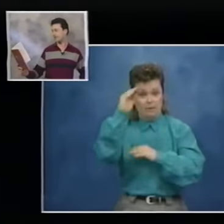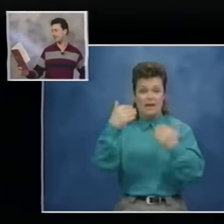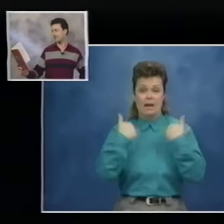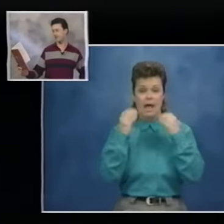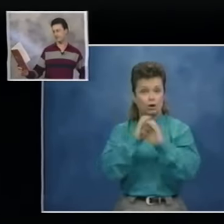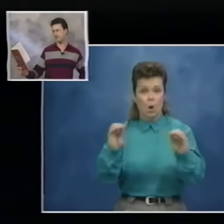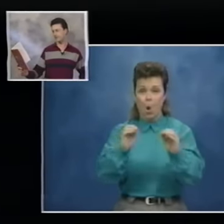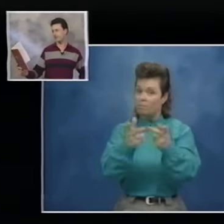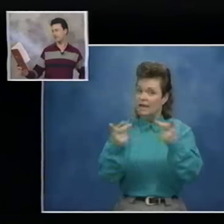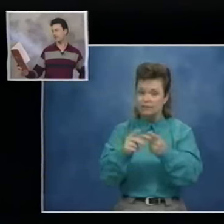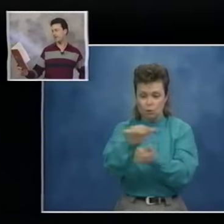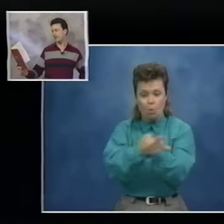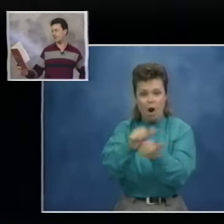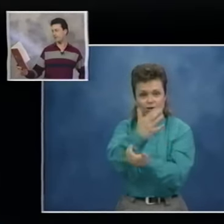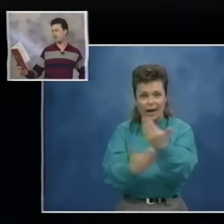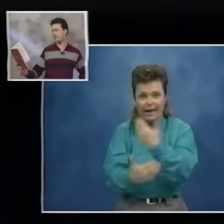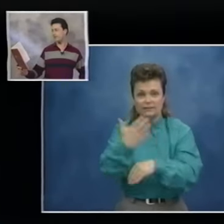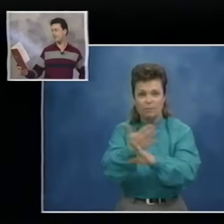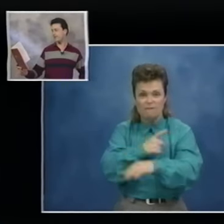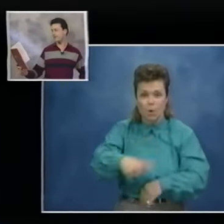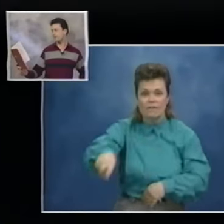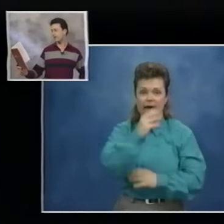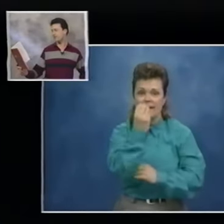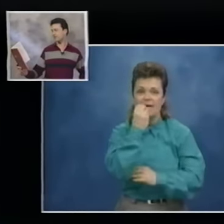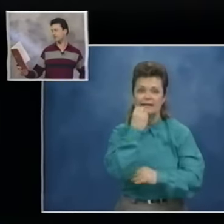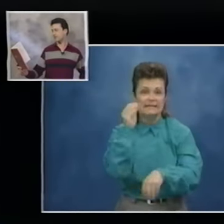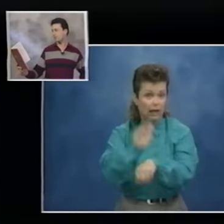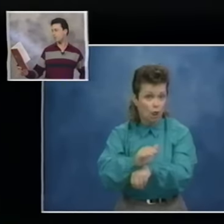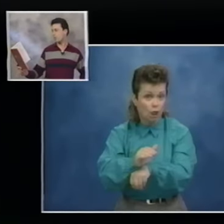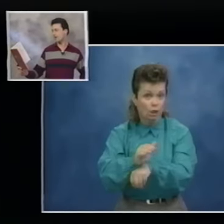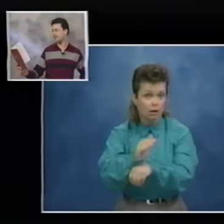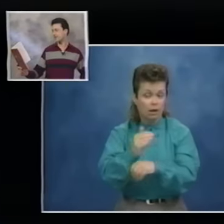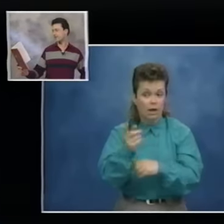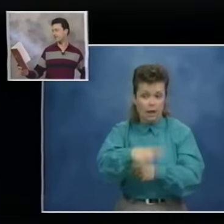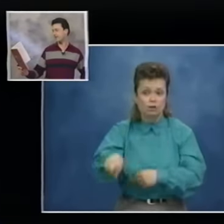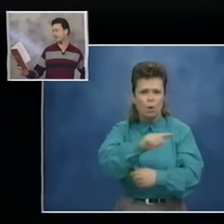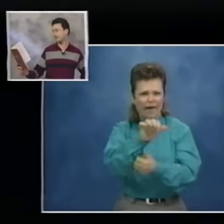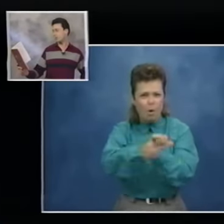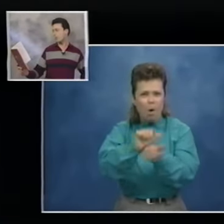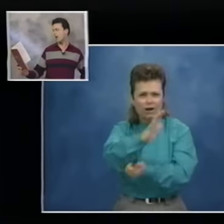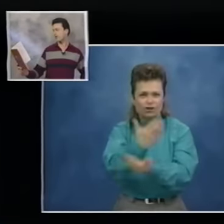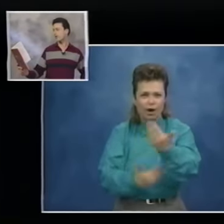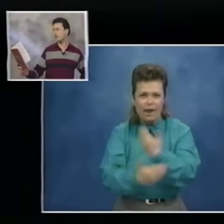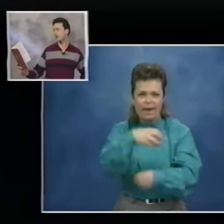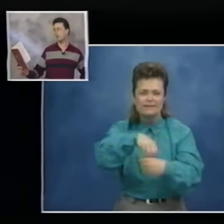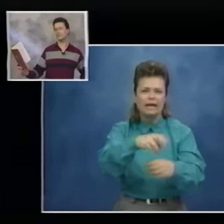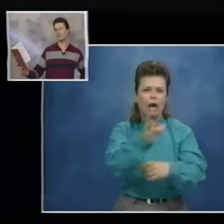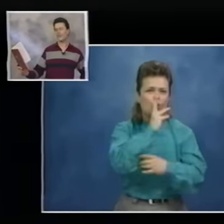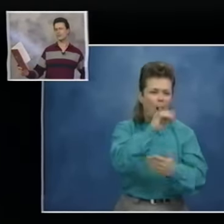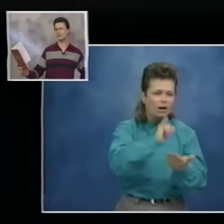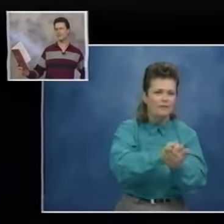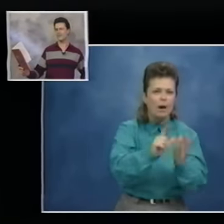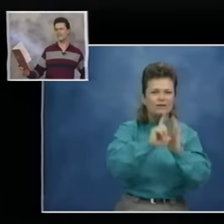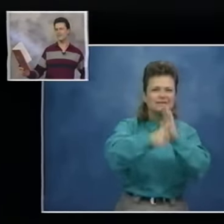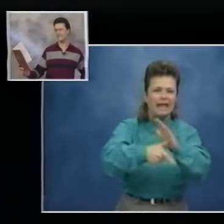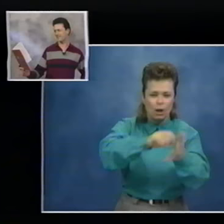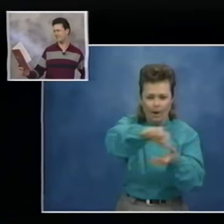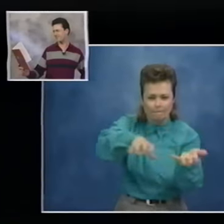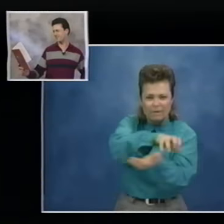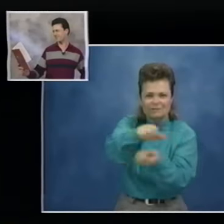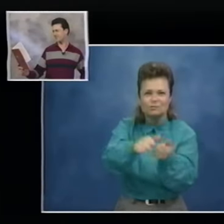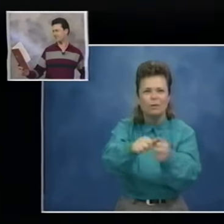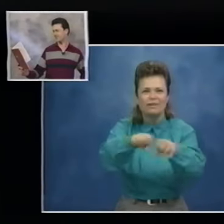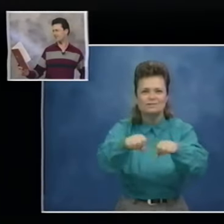before they ate their dinner. And so they made a practice of washing them in the water that was ladled into